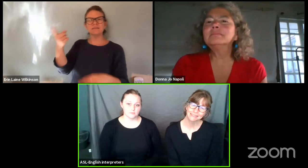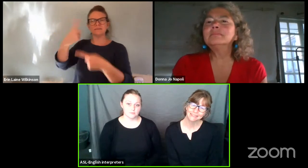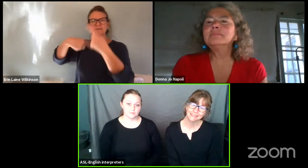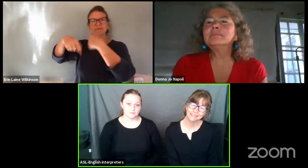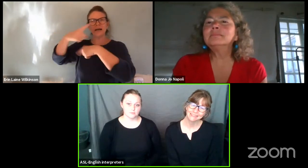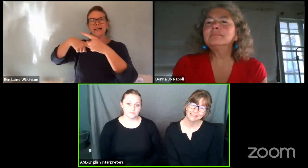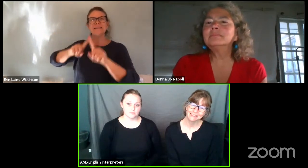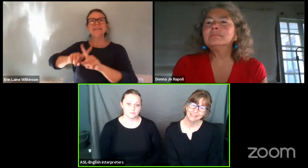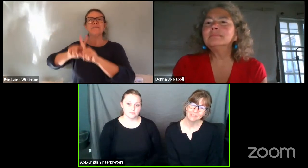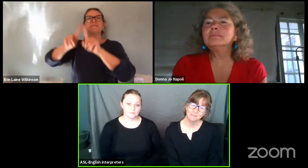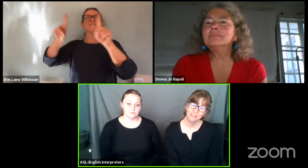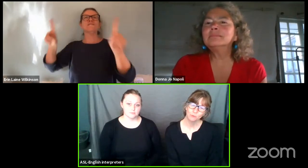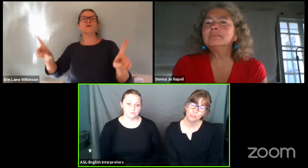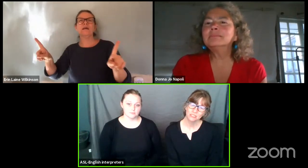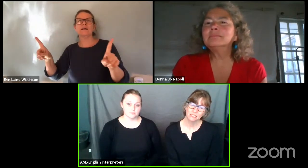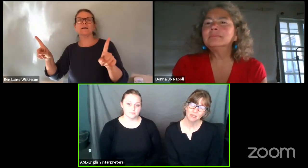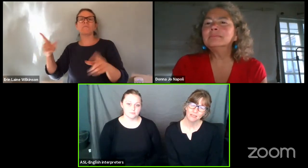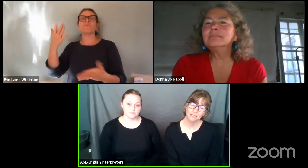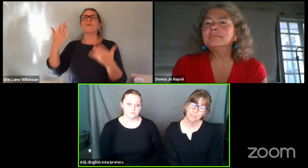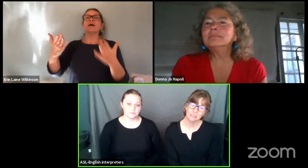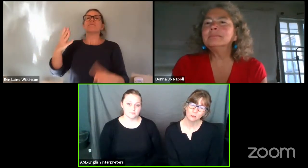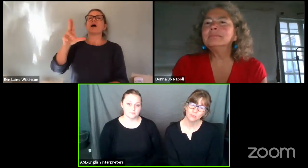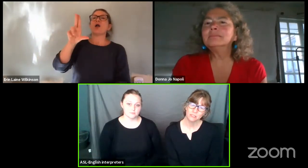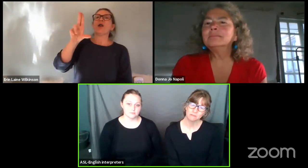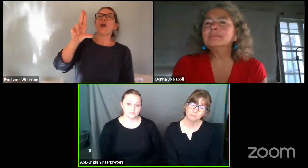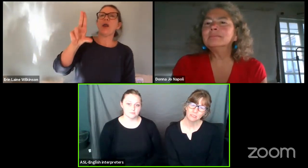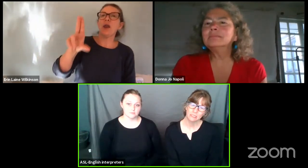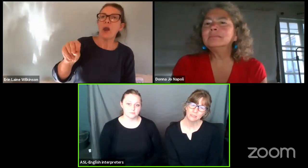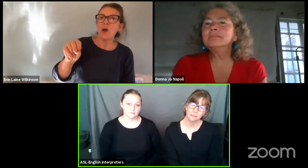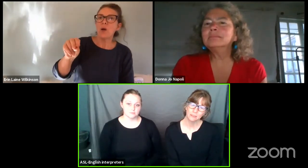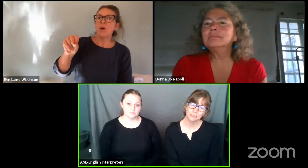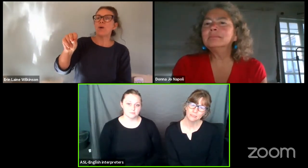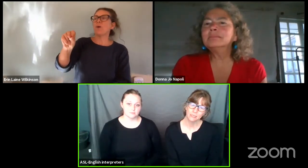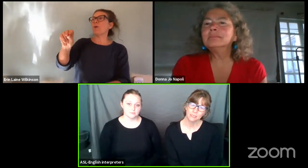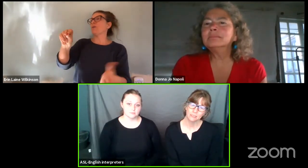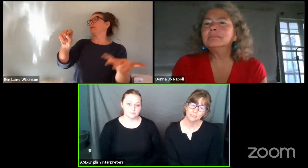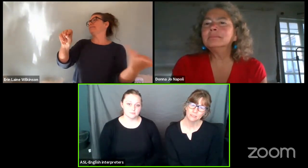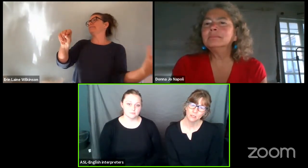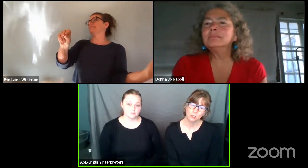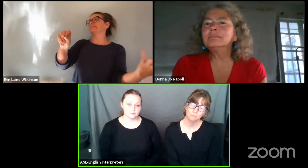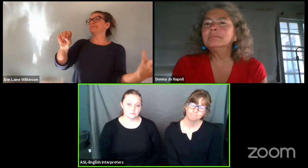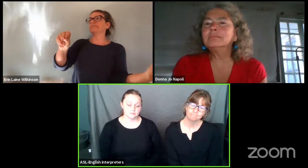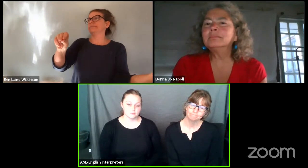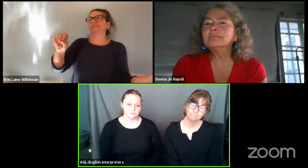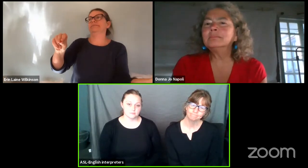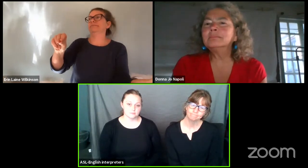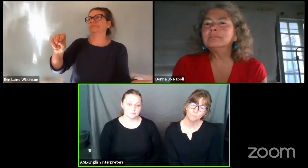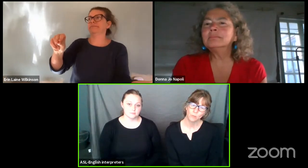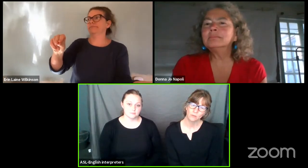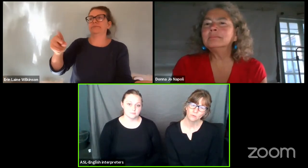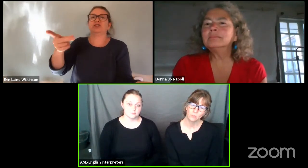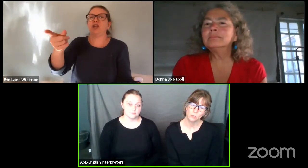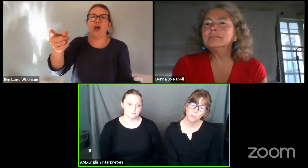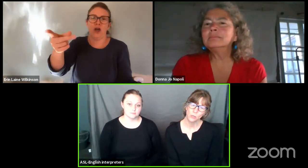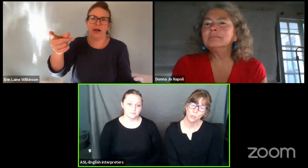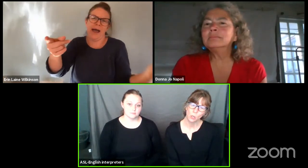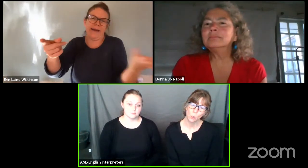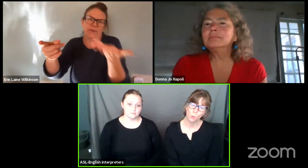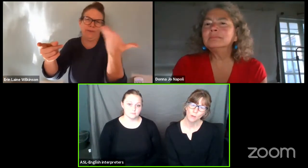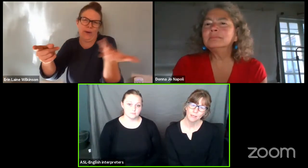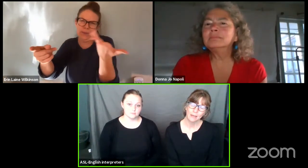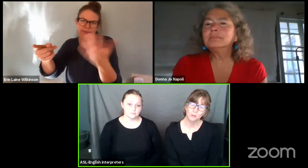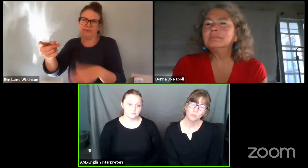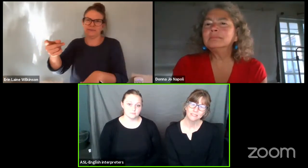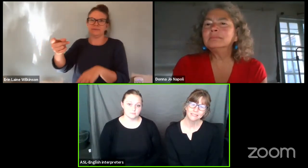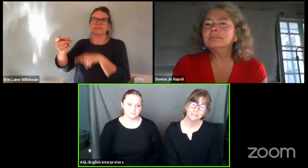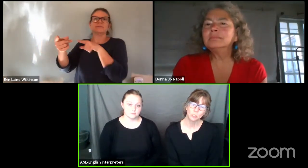But if he were to sign it a little bit differently, let's say he does rather than